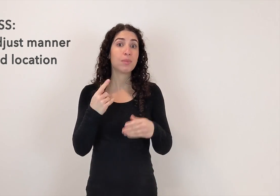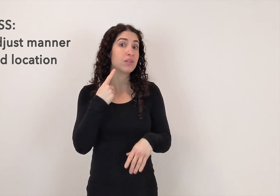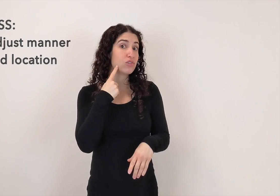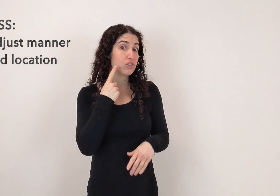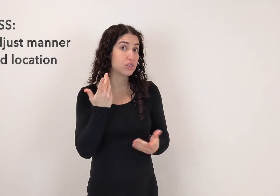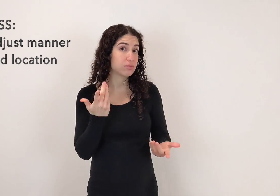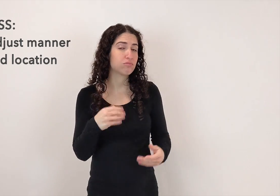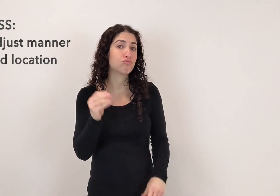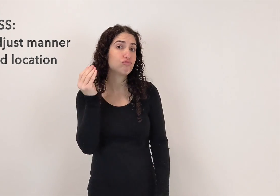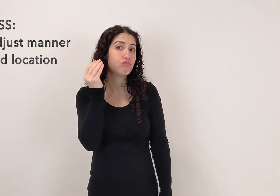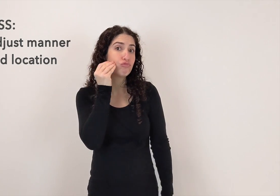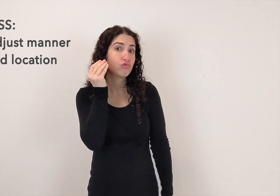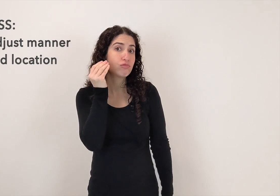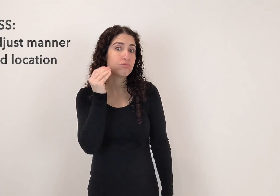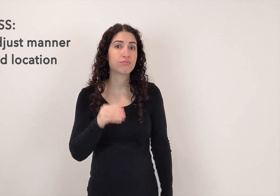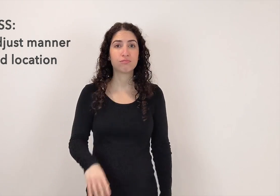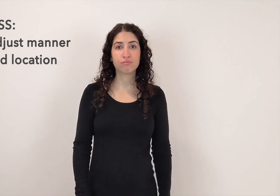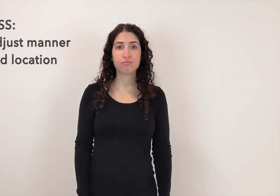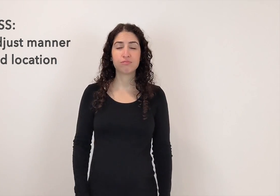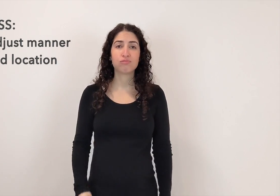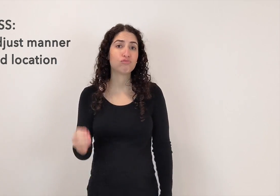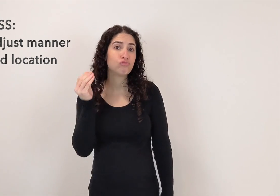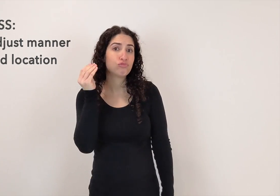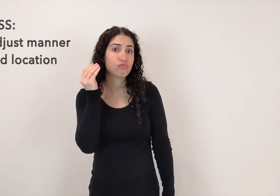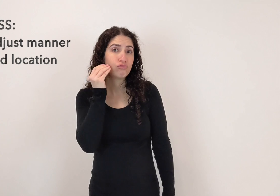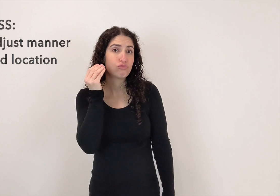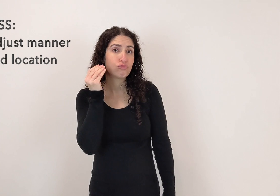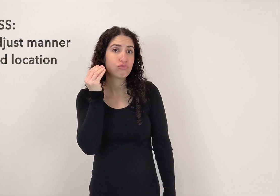Also, maybe the cheek, a kiss on the cheek.